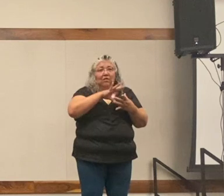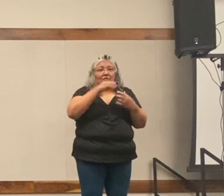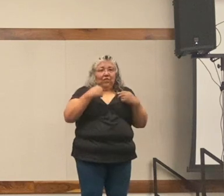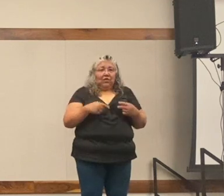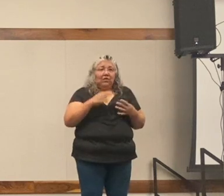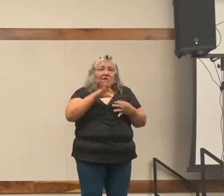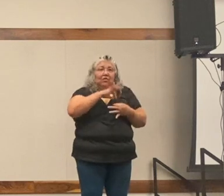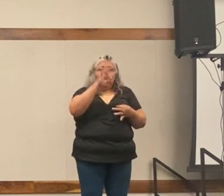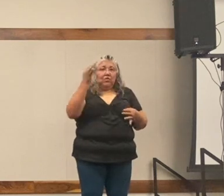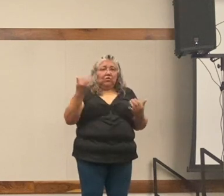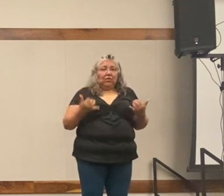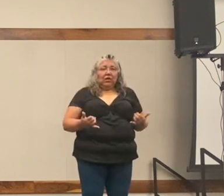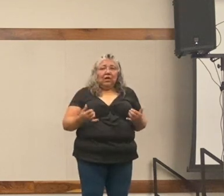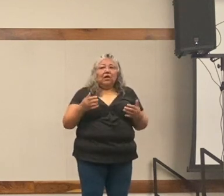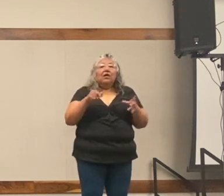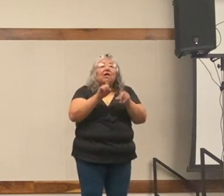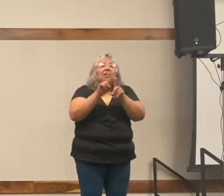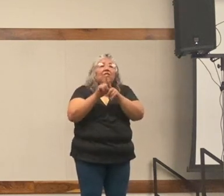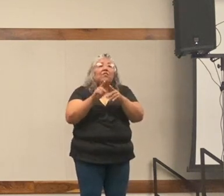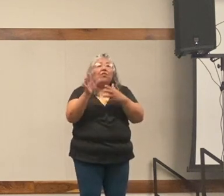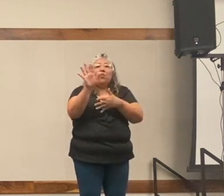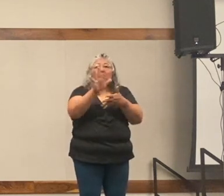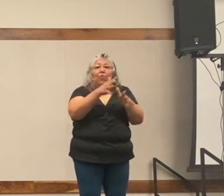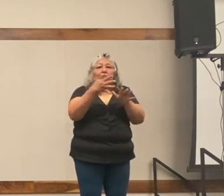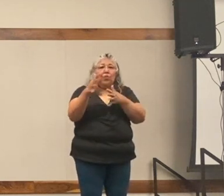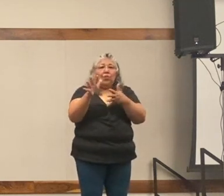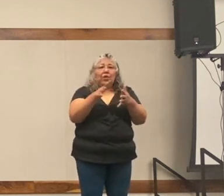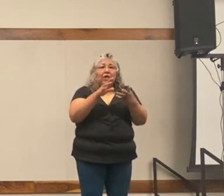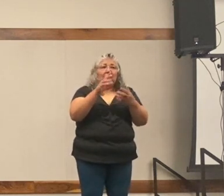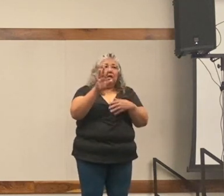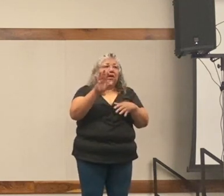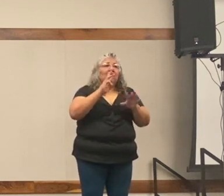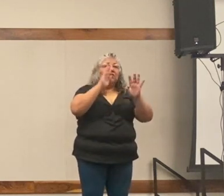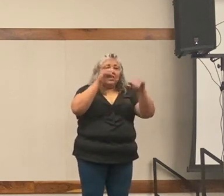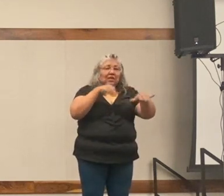Why? Because even the wind and the sea have to obey him.